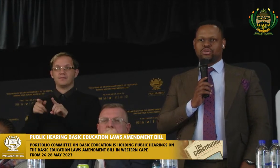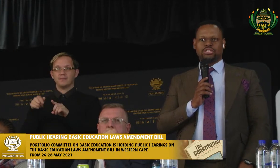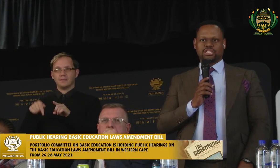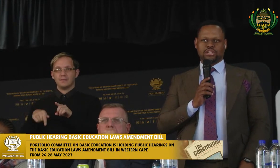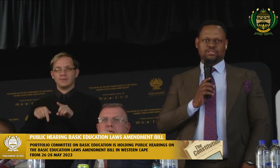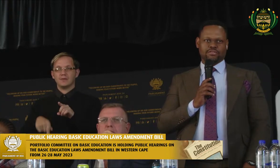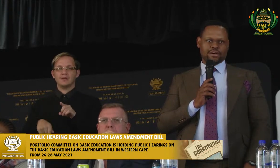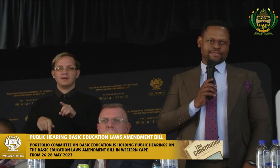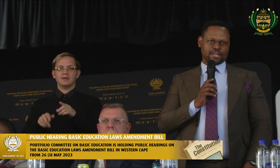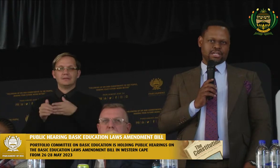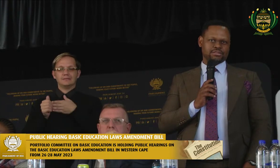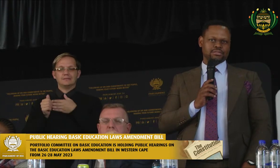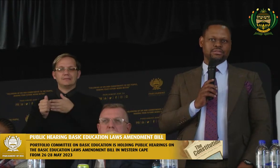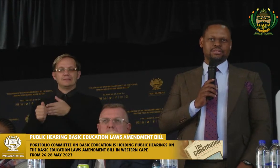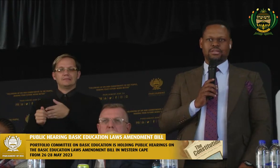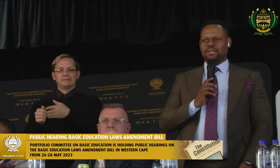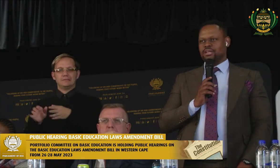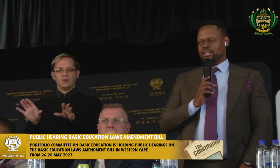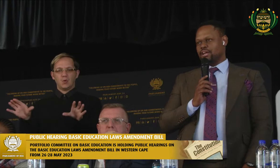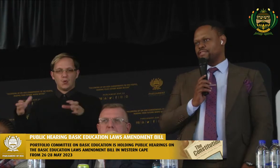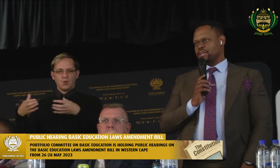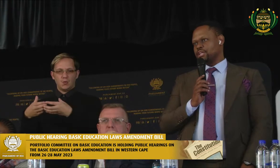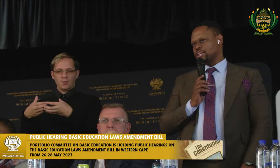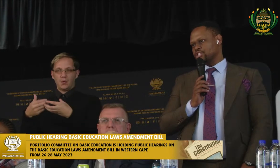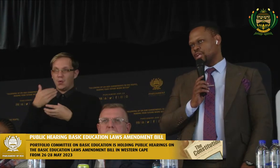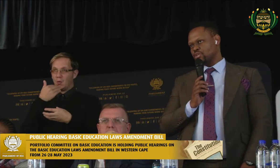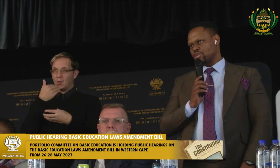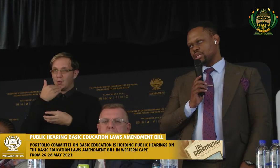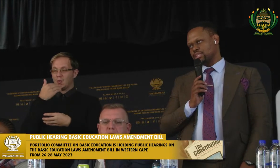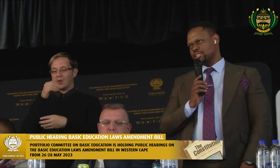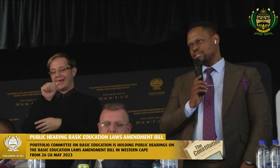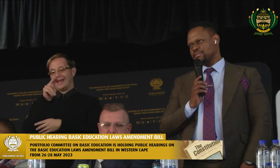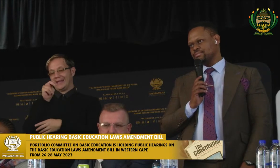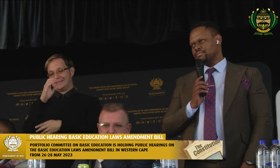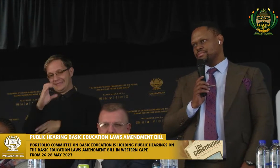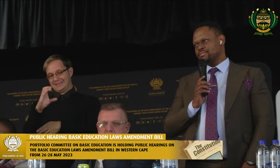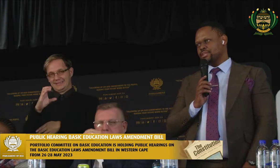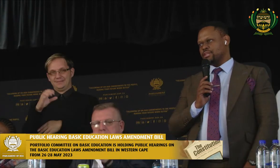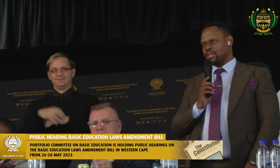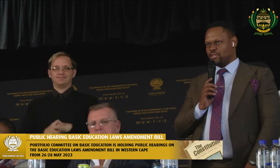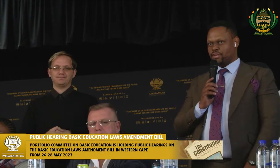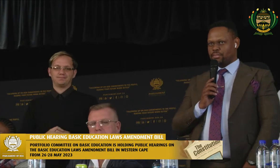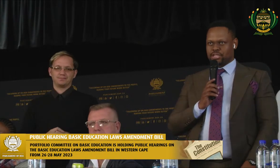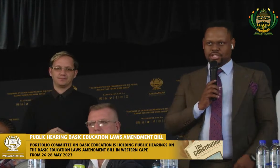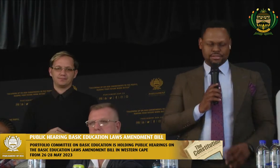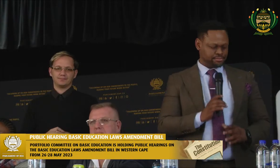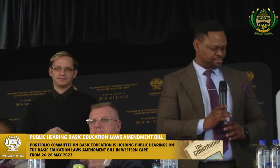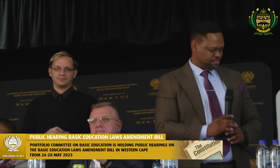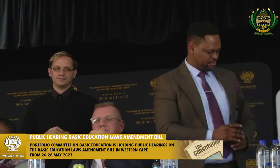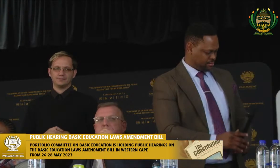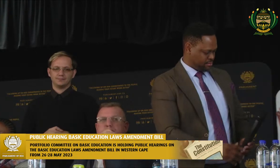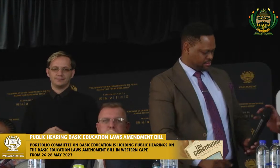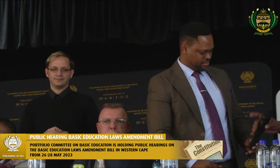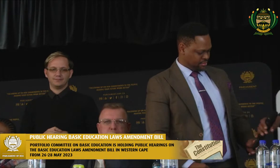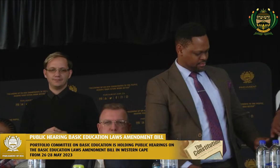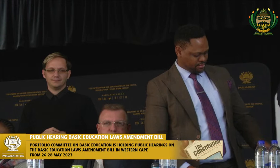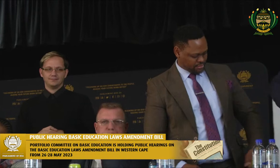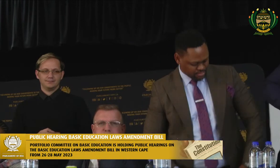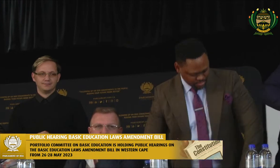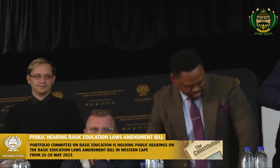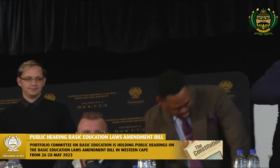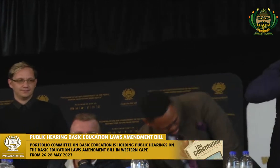And on the continent of Africa, the African National Congress. Thank you very much.